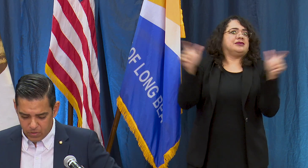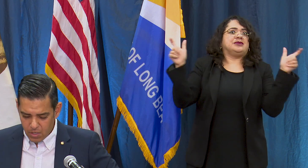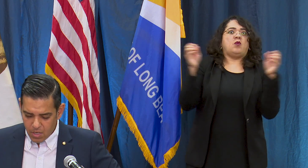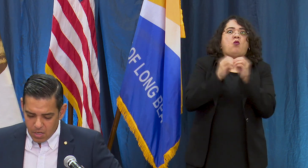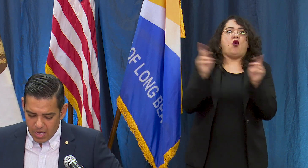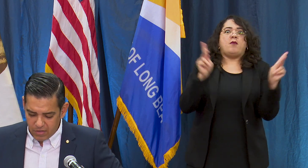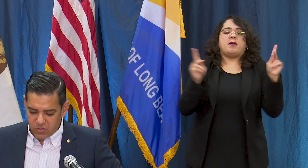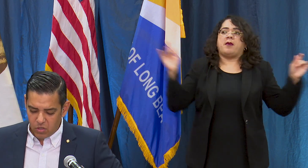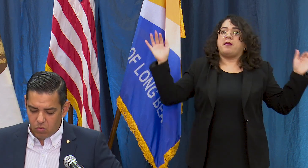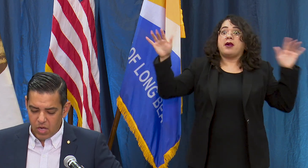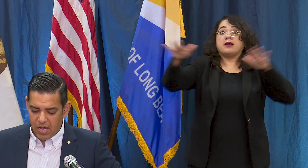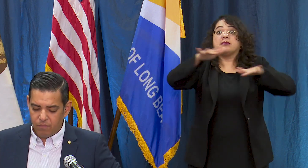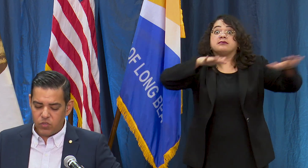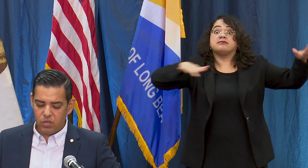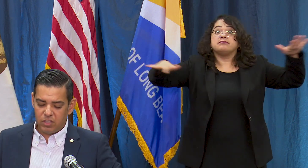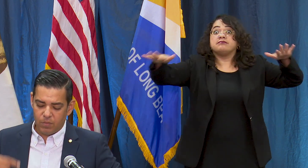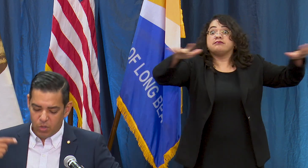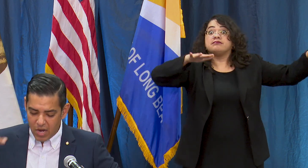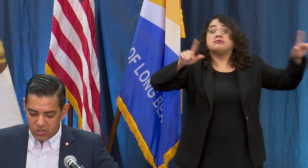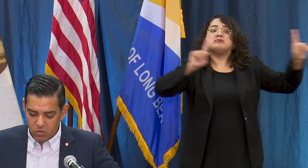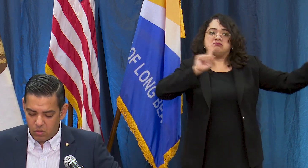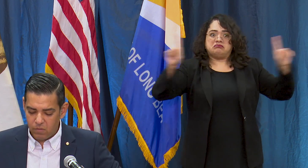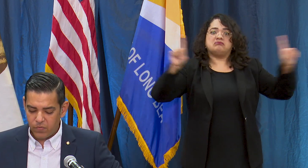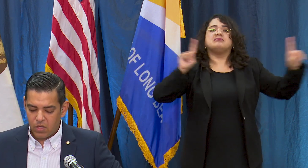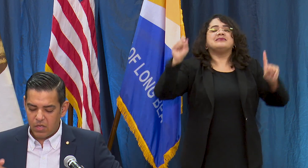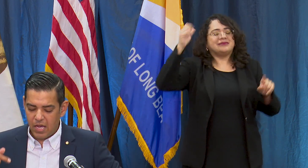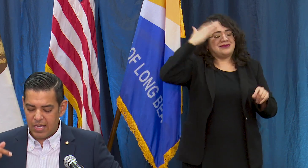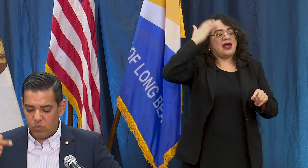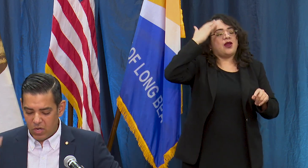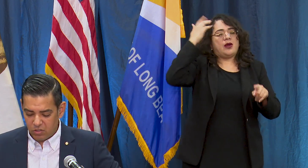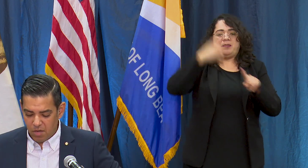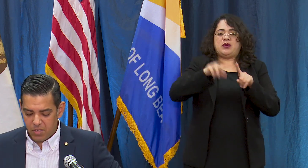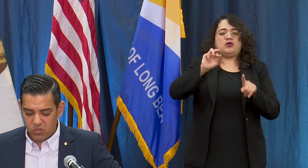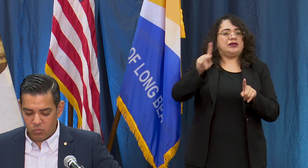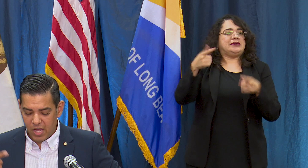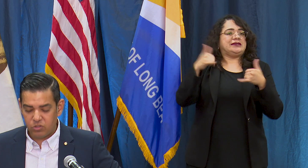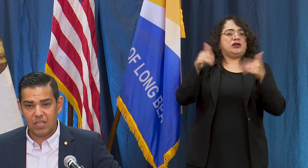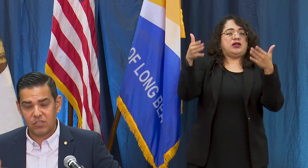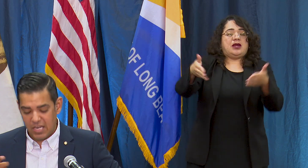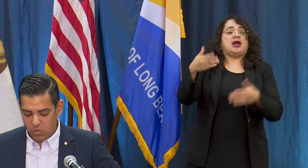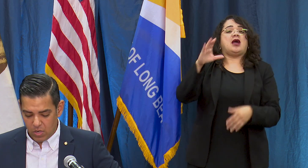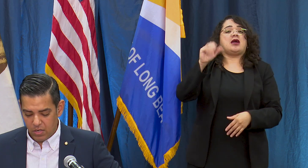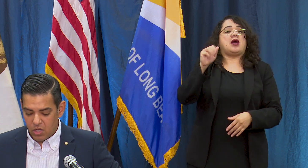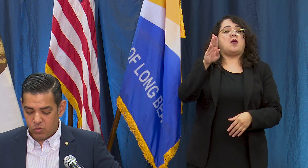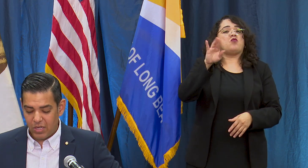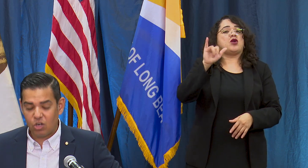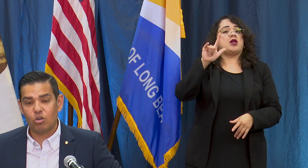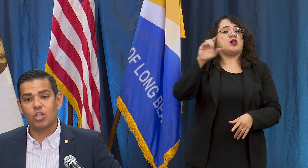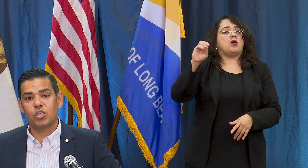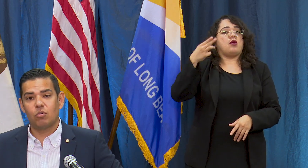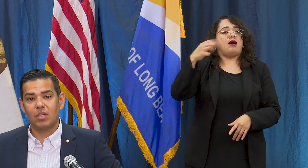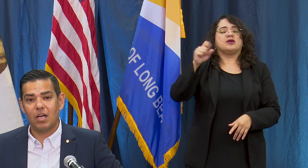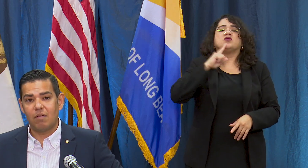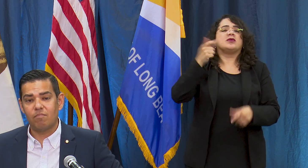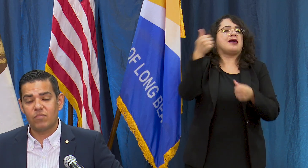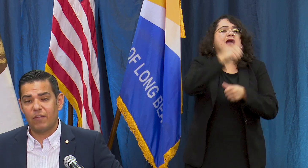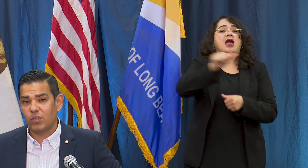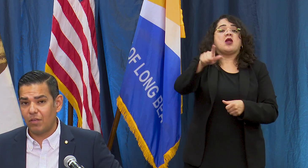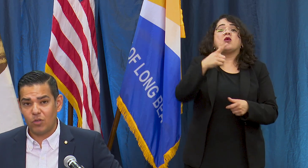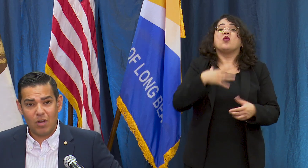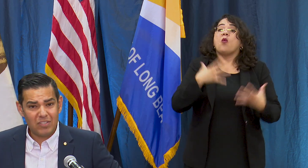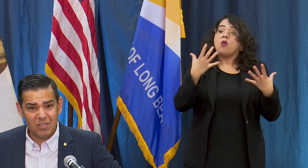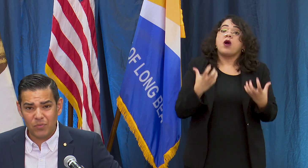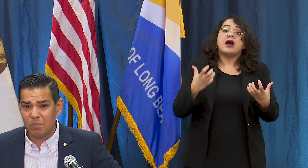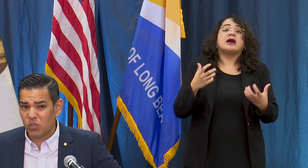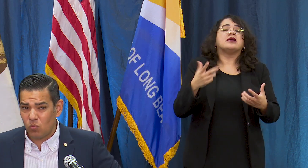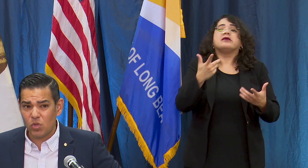out. And so Cabrillo High School in West Long Beach will now test anyone. So we encourage you, if